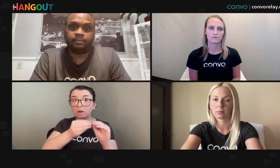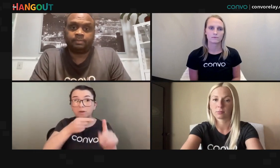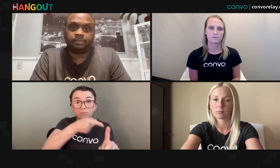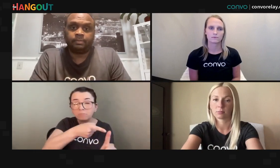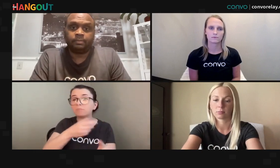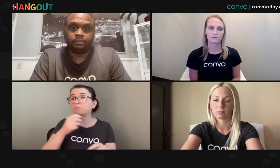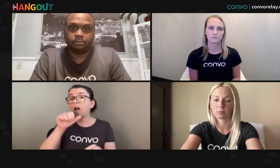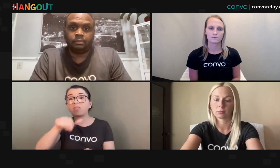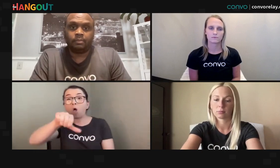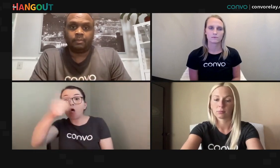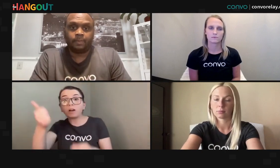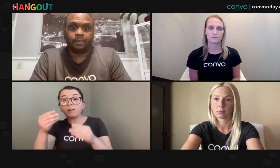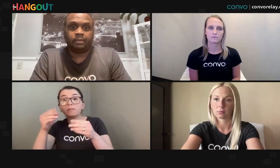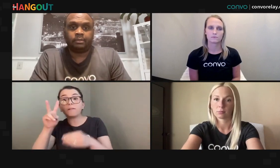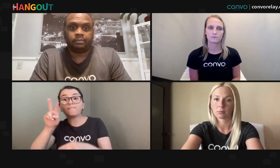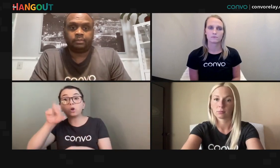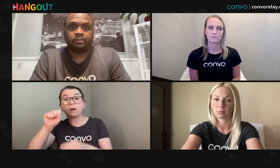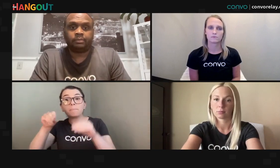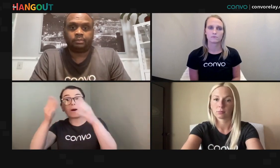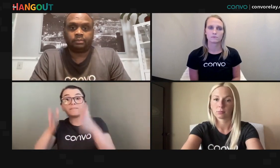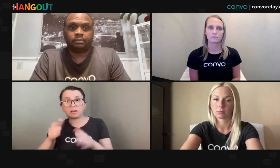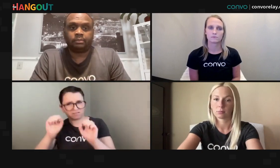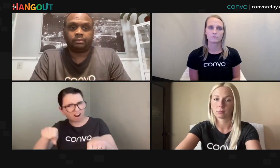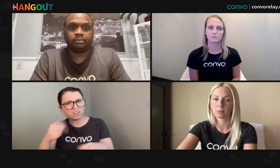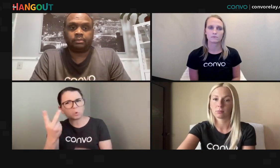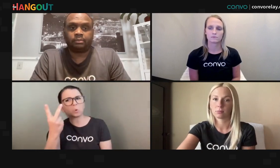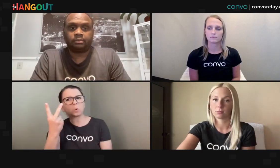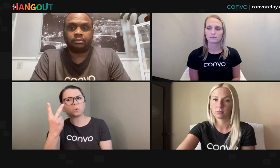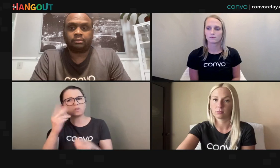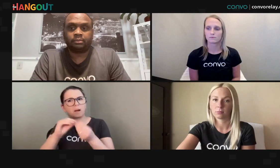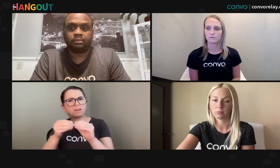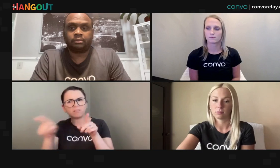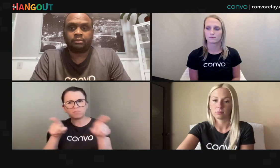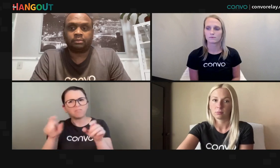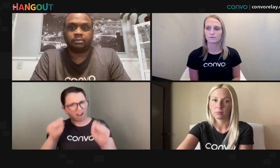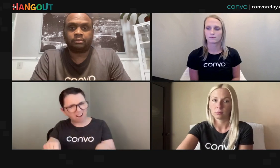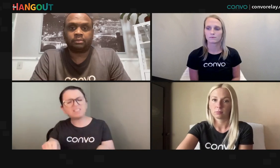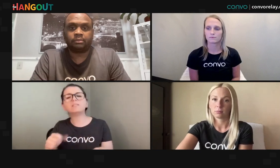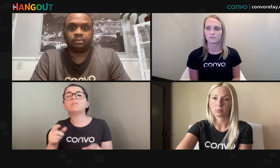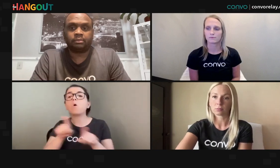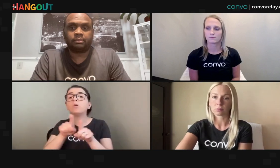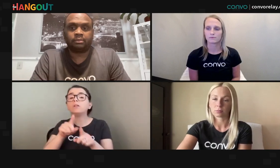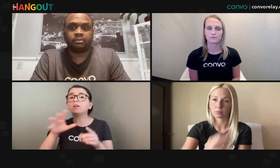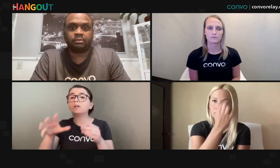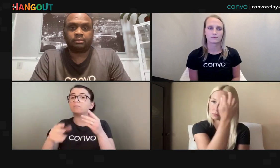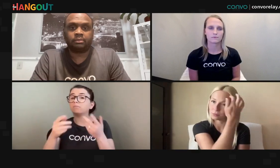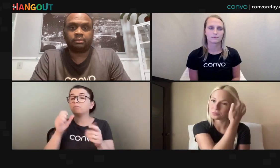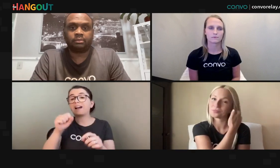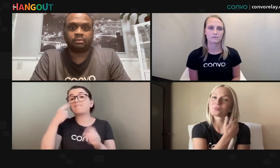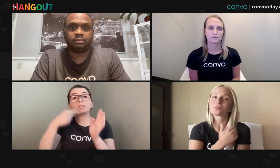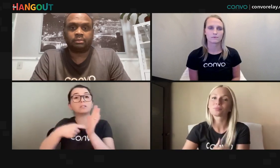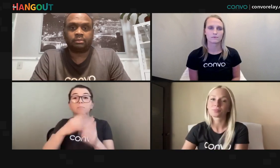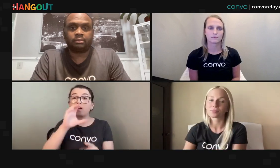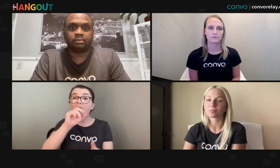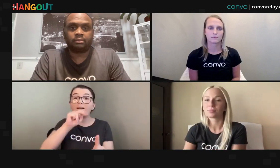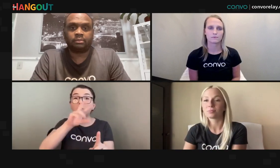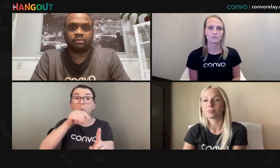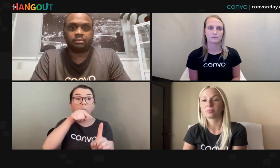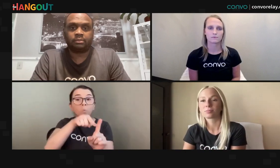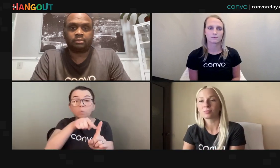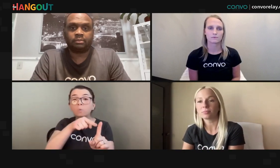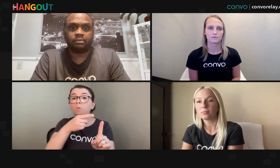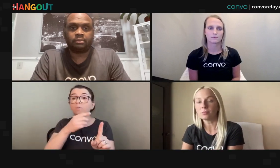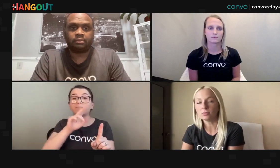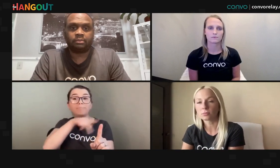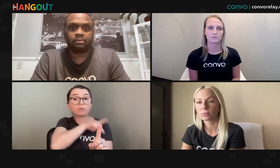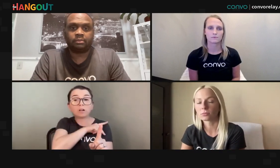example, you can have one Convo number, and let's say your another VRS provider, you could have their number as well.